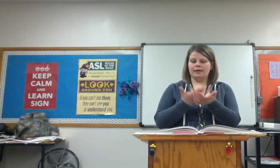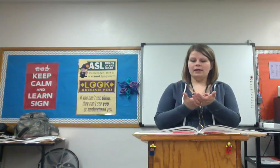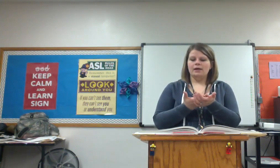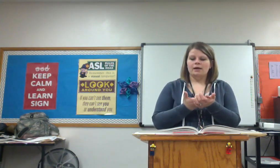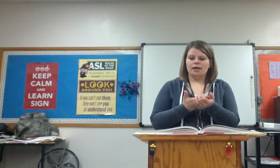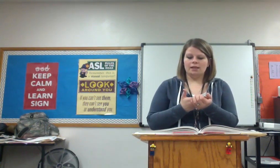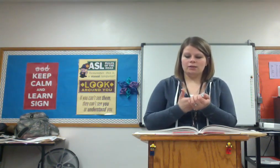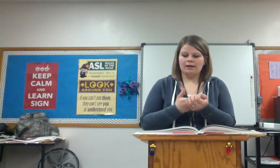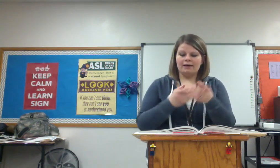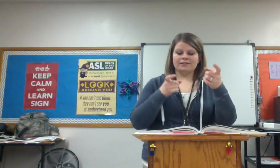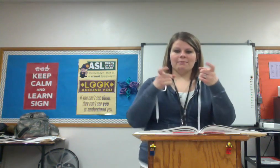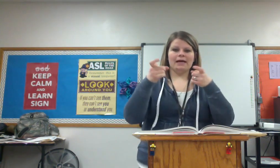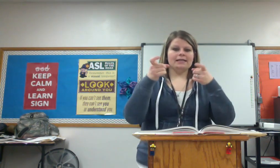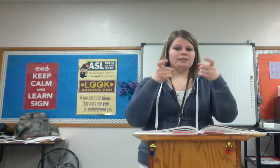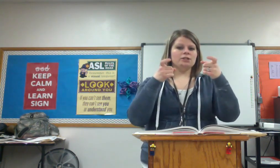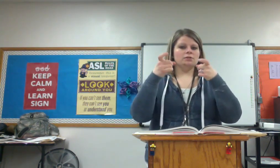Okay, and then you have to manage,